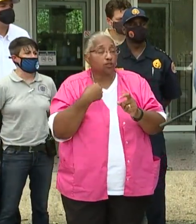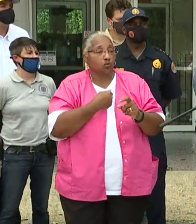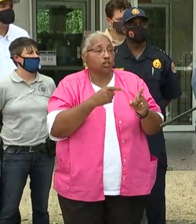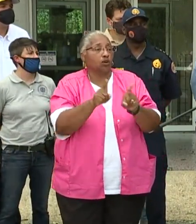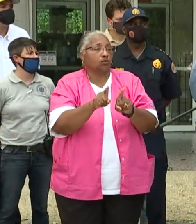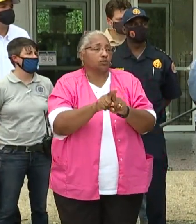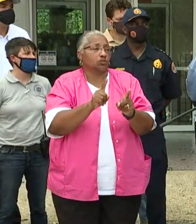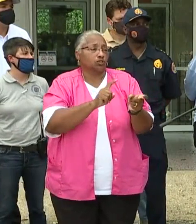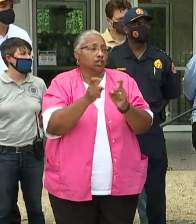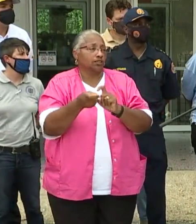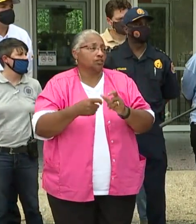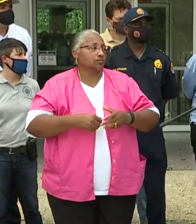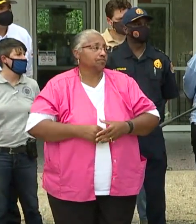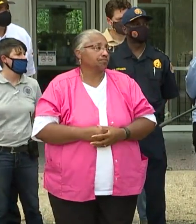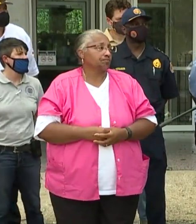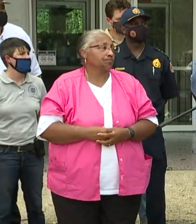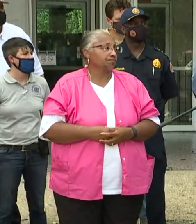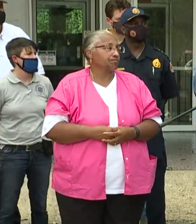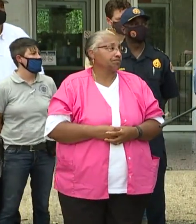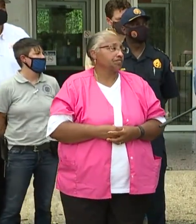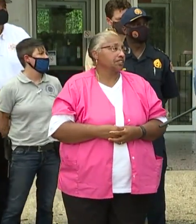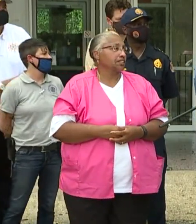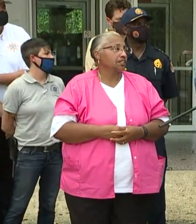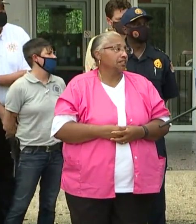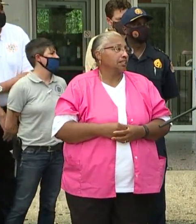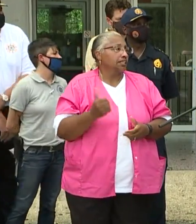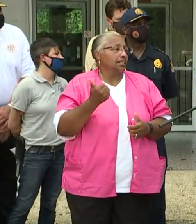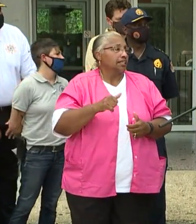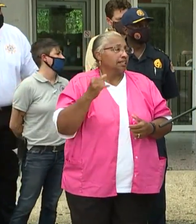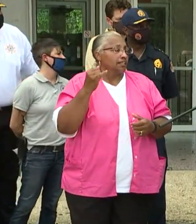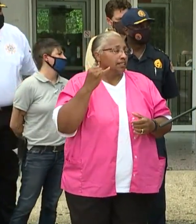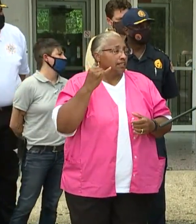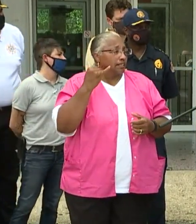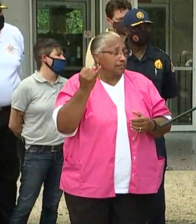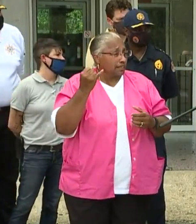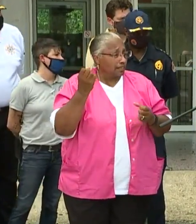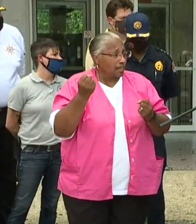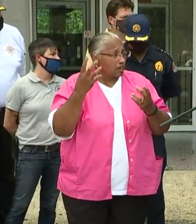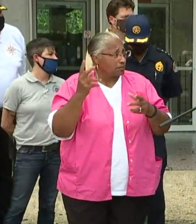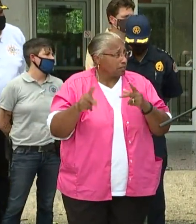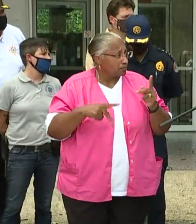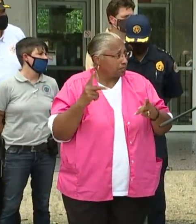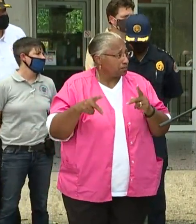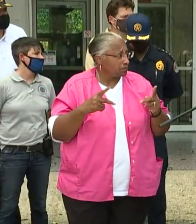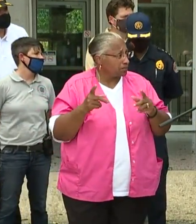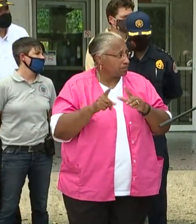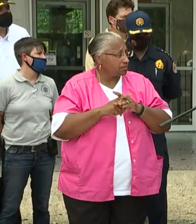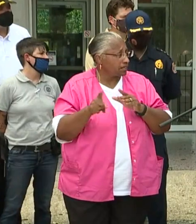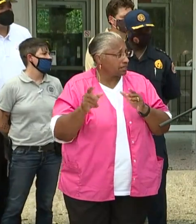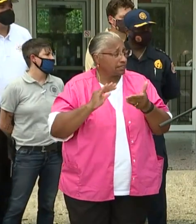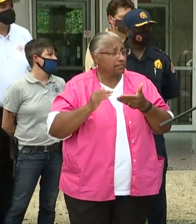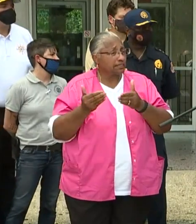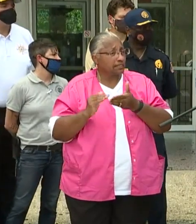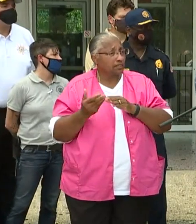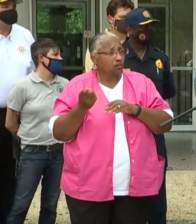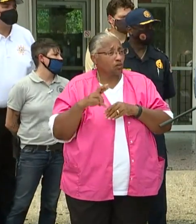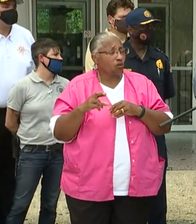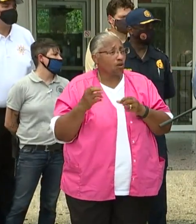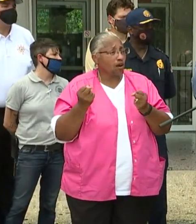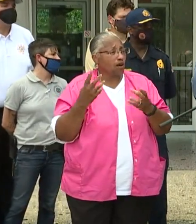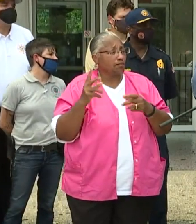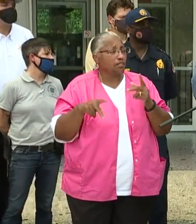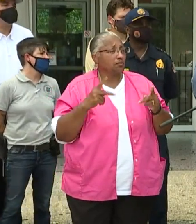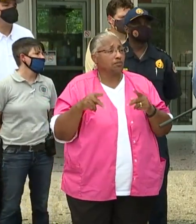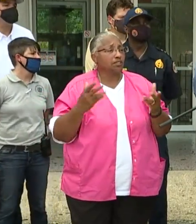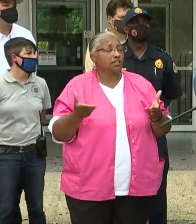as well. Gambit. Is there any idea of how many people have evacuated the city or how many people are